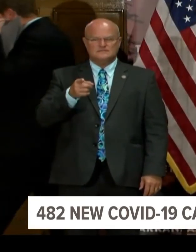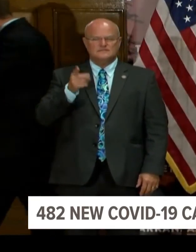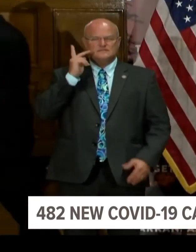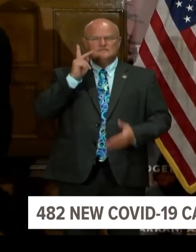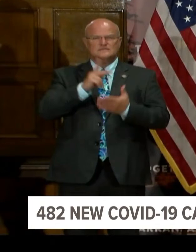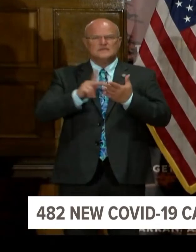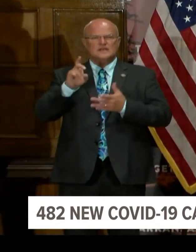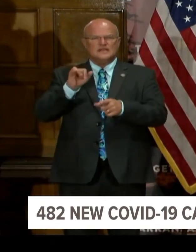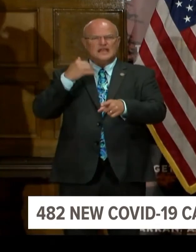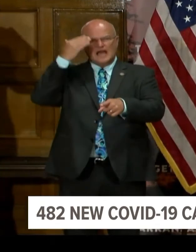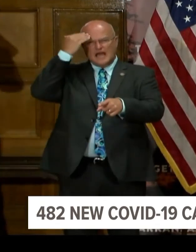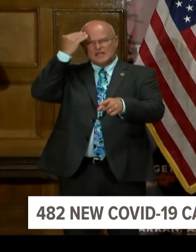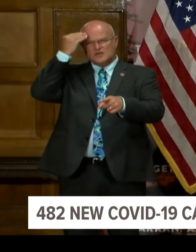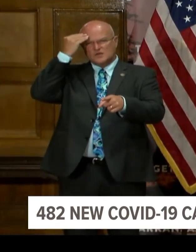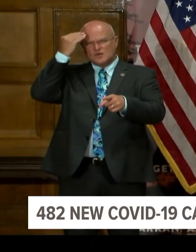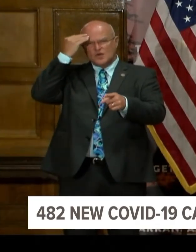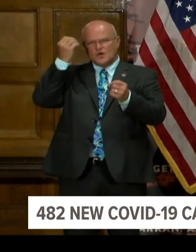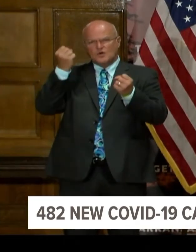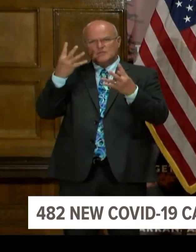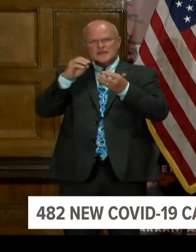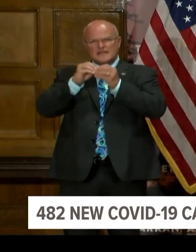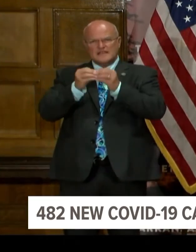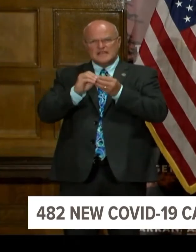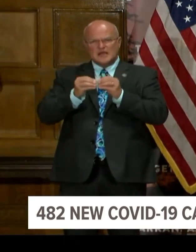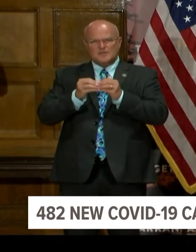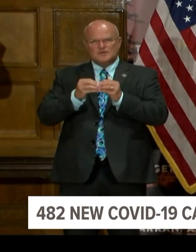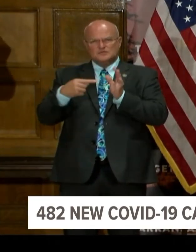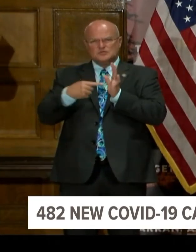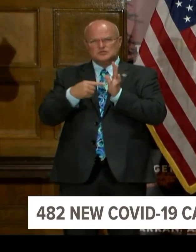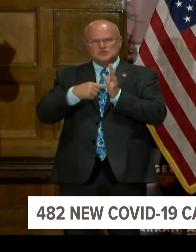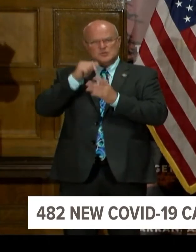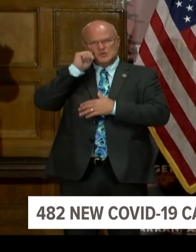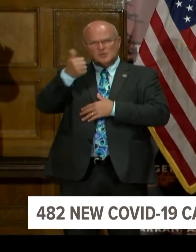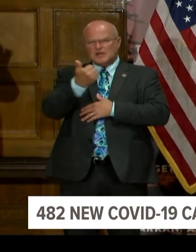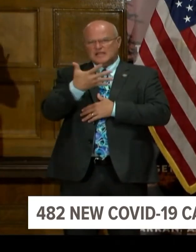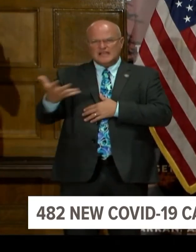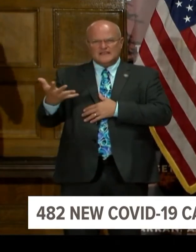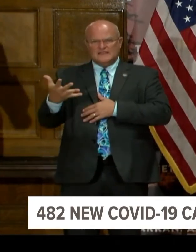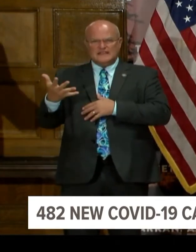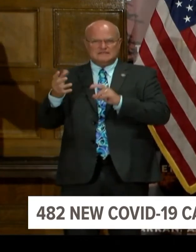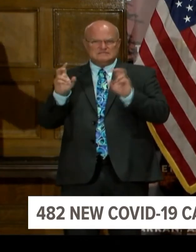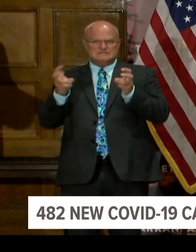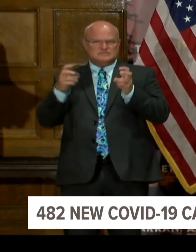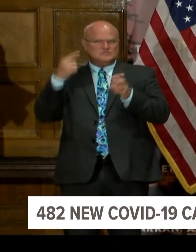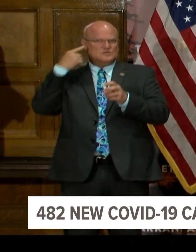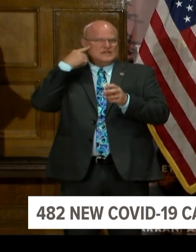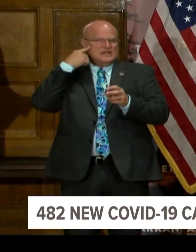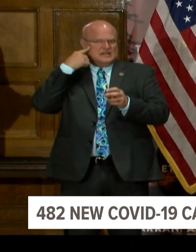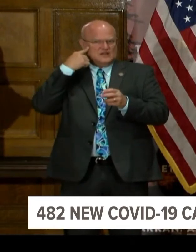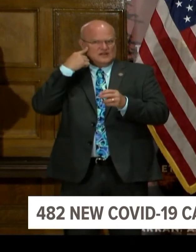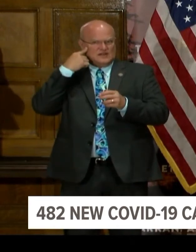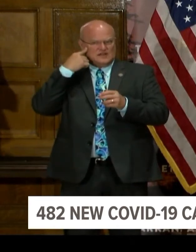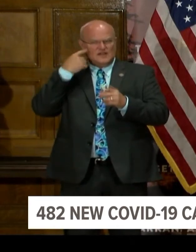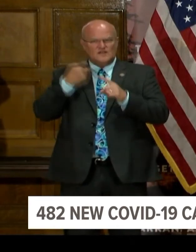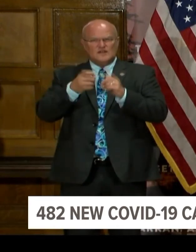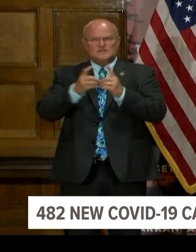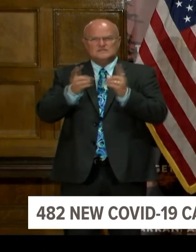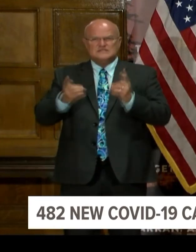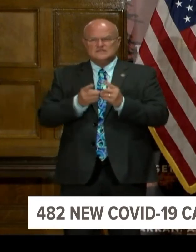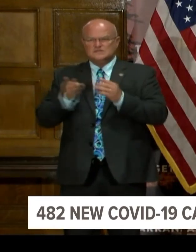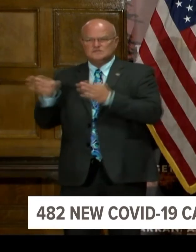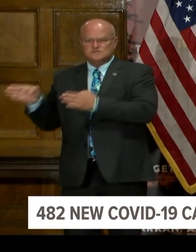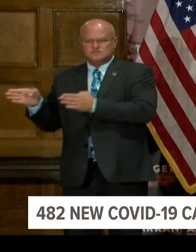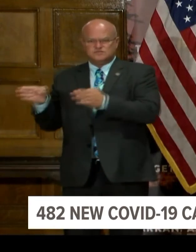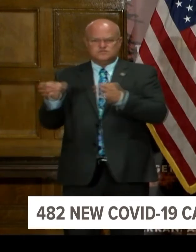Secretary Key, I know a lot of the numbers are due by tomorrow, but is there anything anecdotally that we're hearing from districts seeing